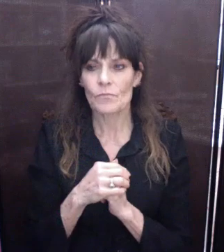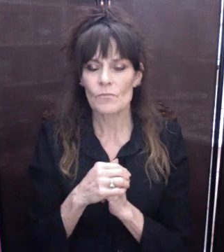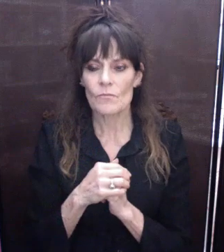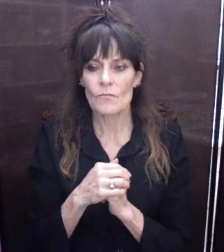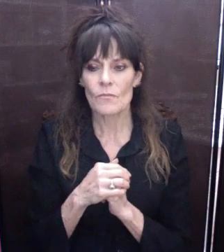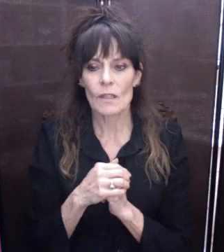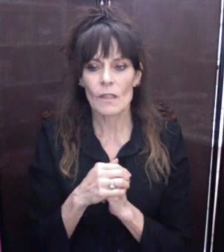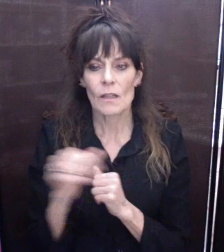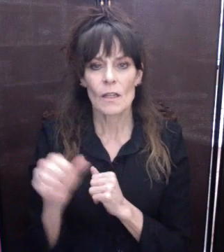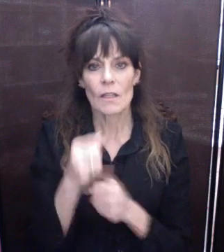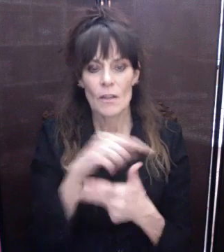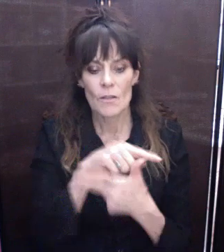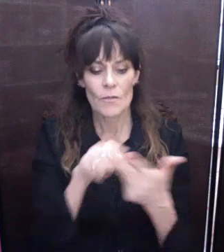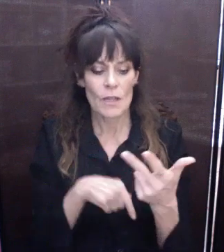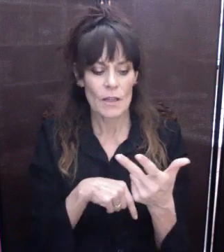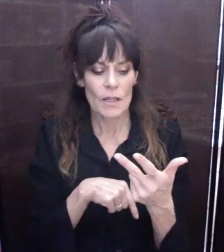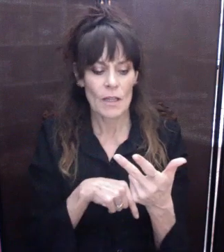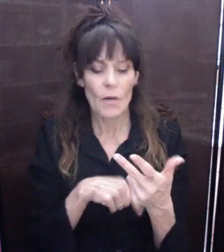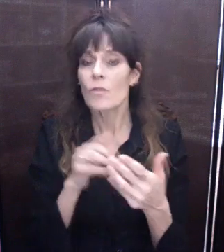The other thing that Tom did,